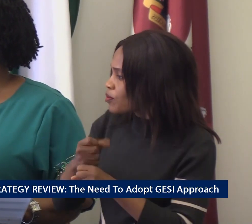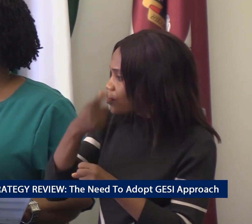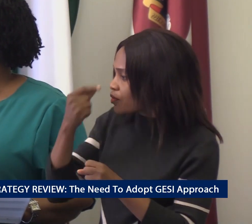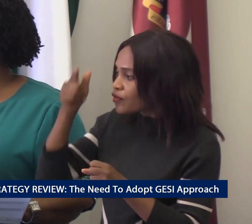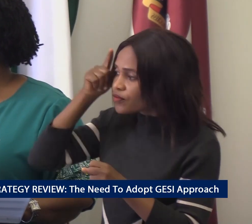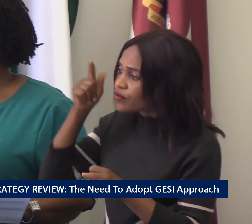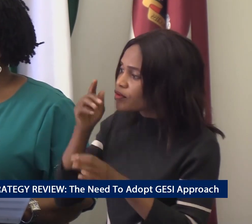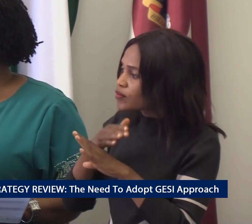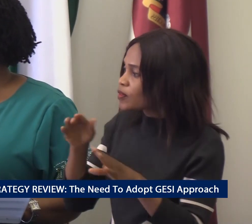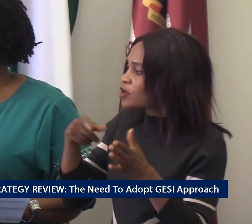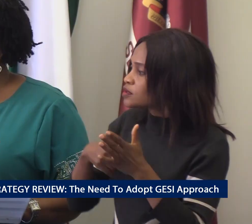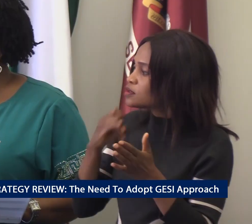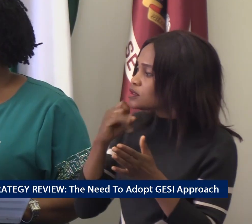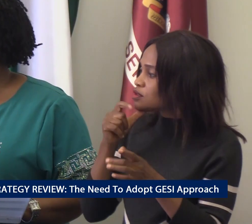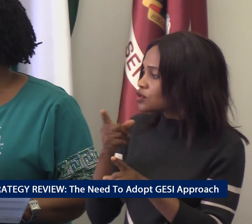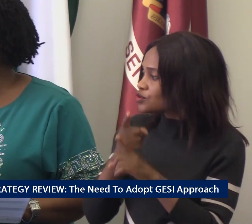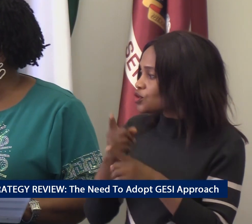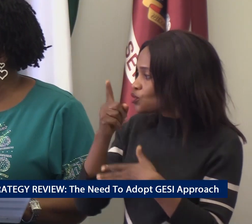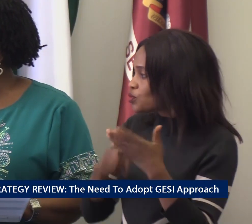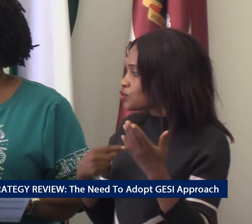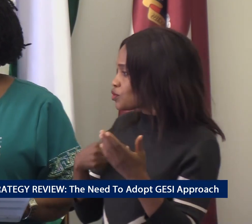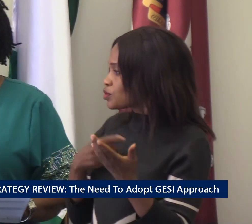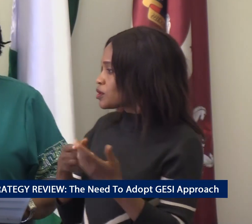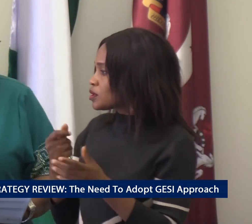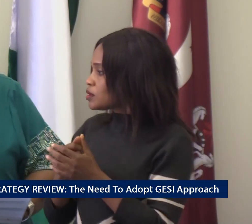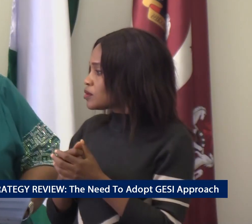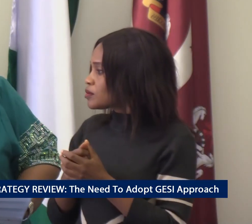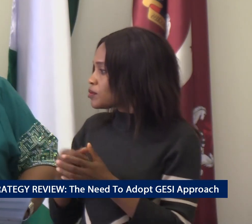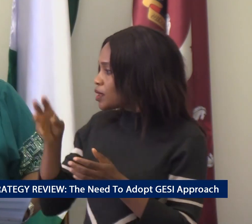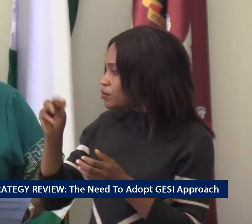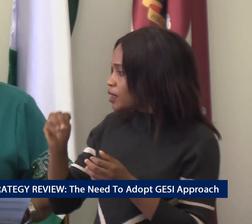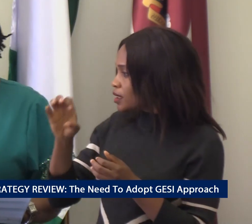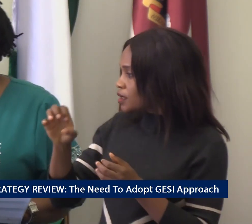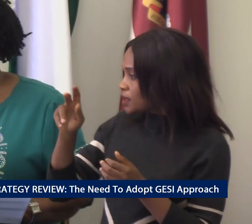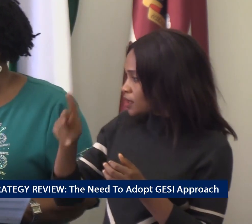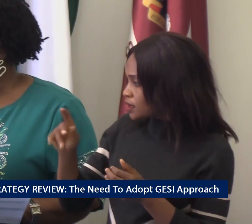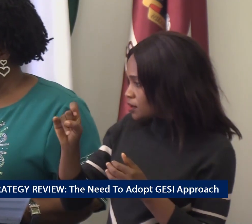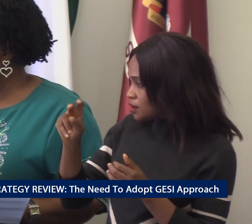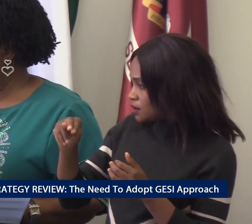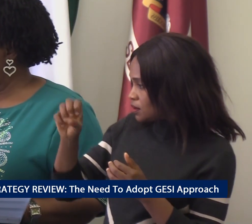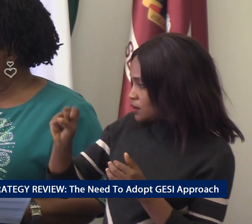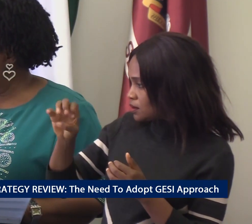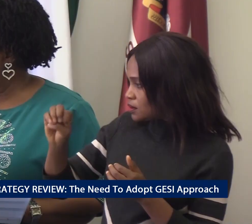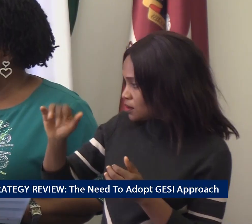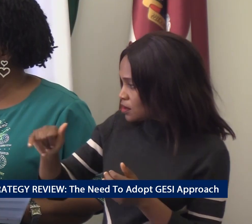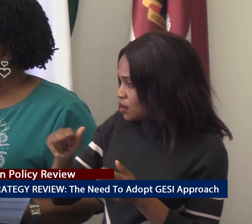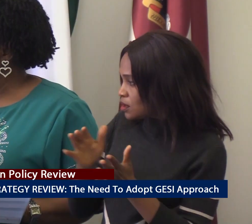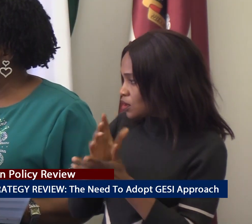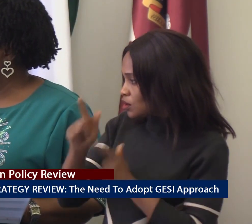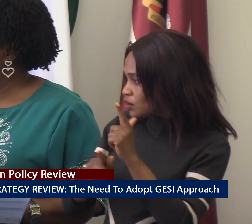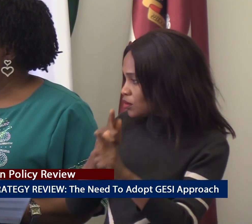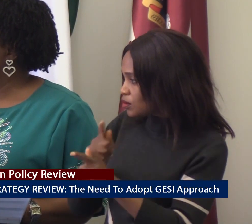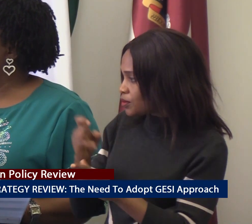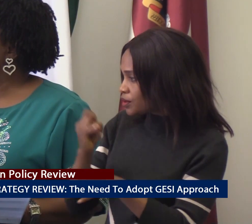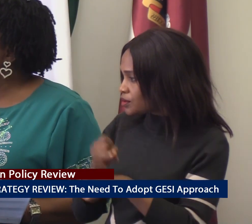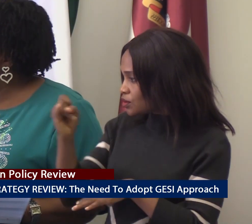the economy. This is not just something we whipped up. It's statistics by the McKinsey Global Institute. You know, when they do the modeling, they